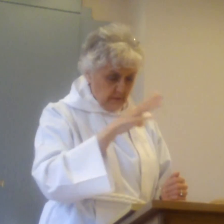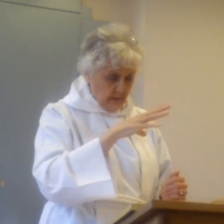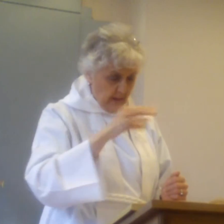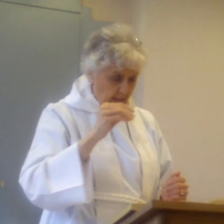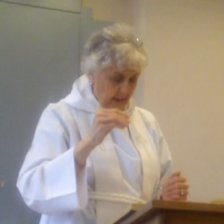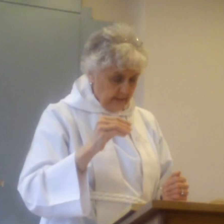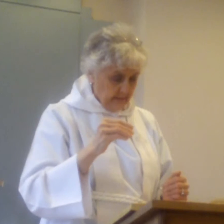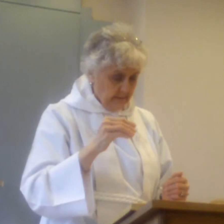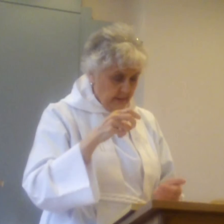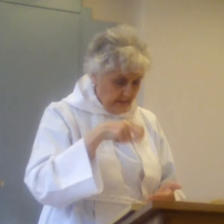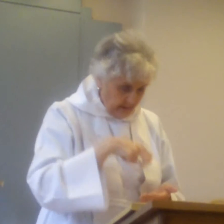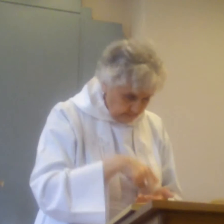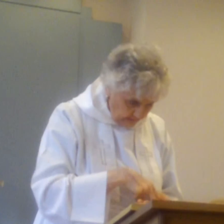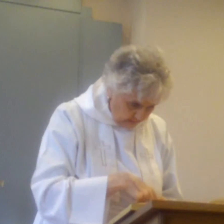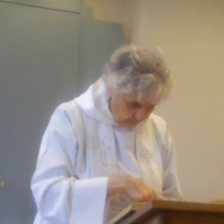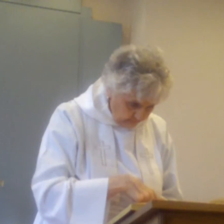And they knelt down,